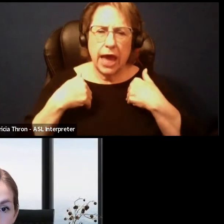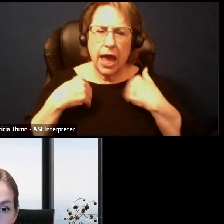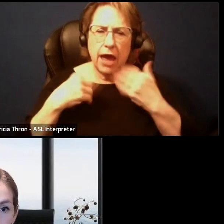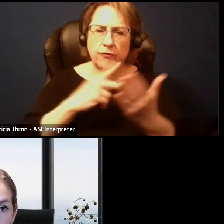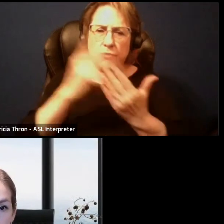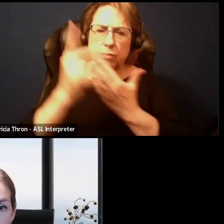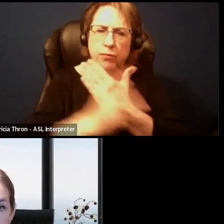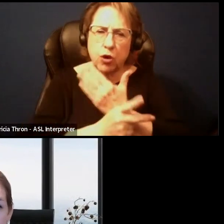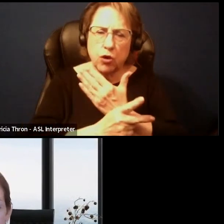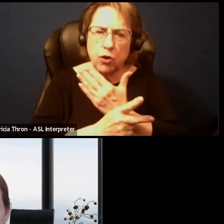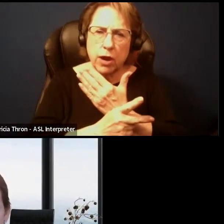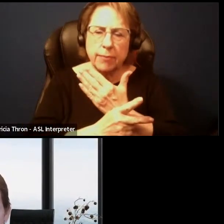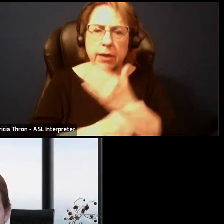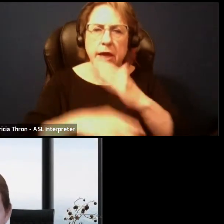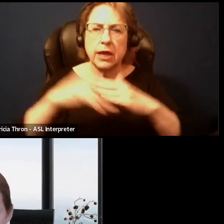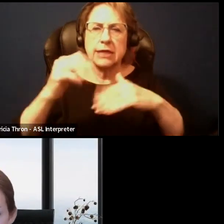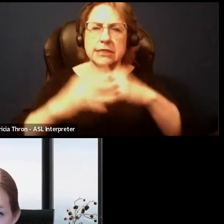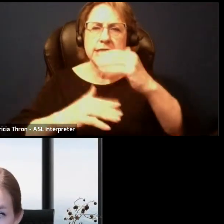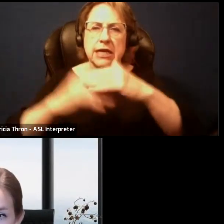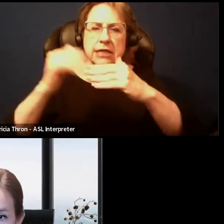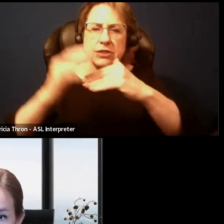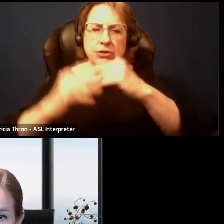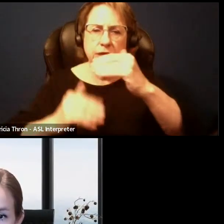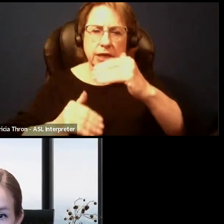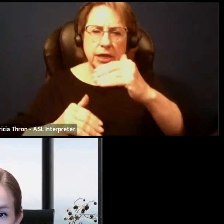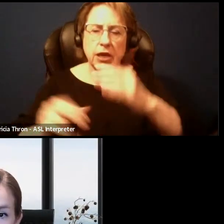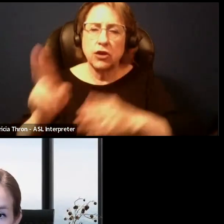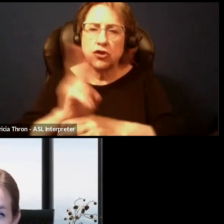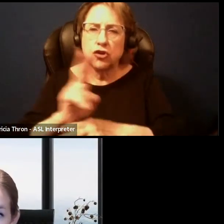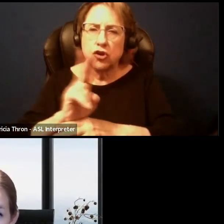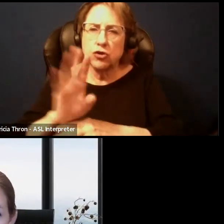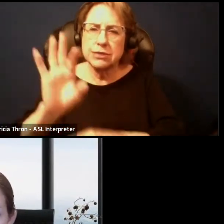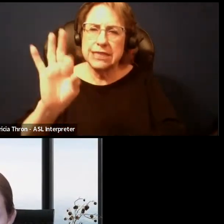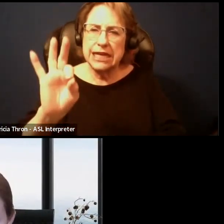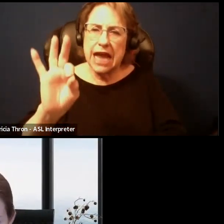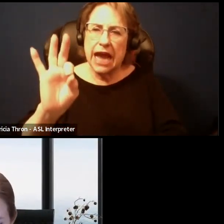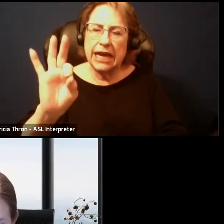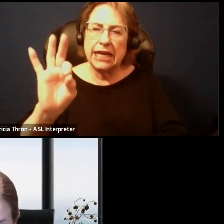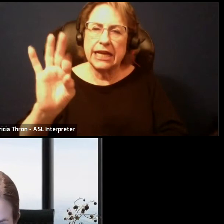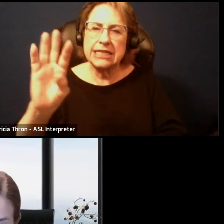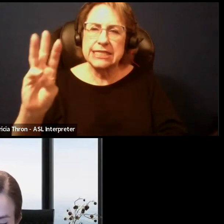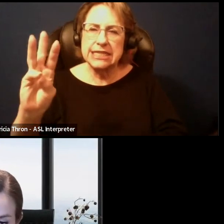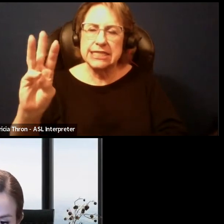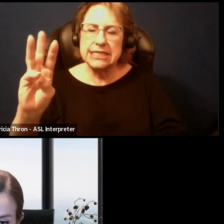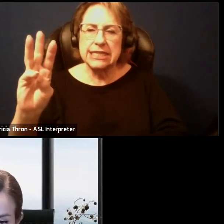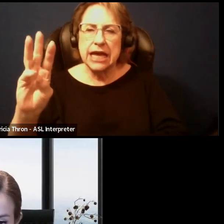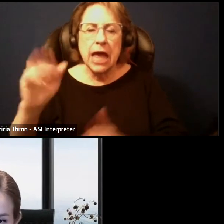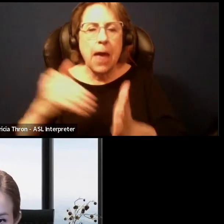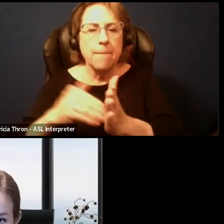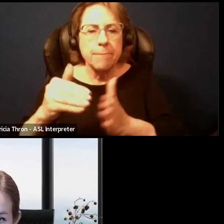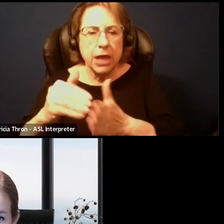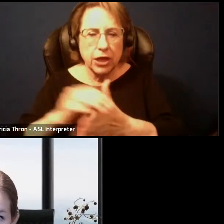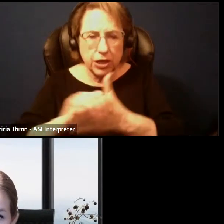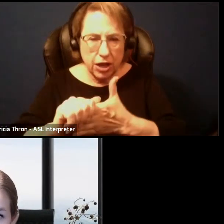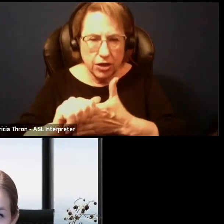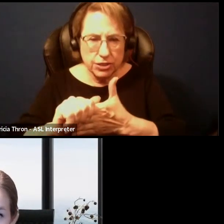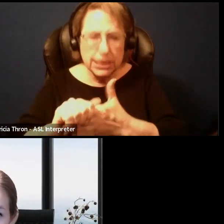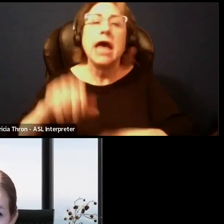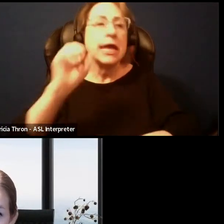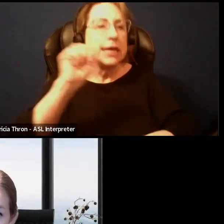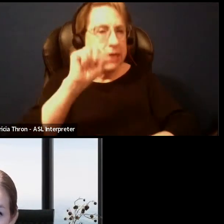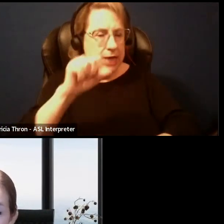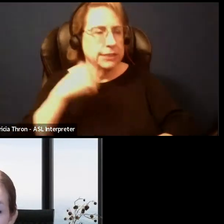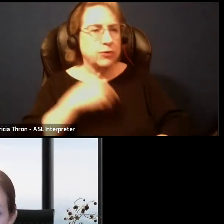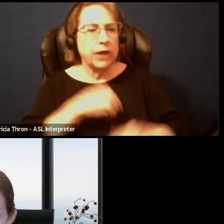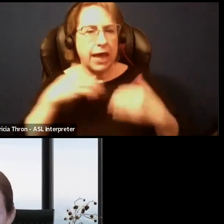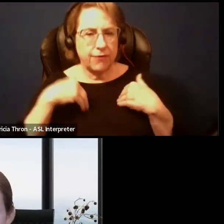programmed construction to use up this 96 million? Yes, we do. There are regulations when you issue